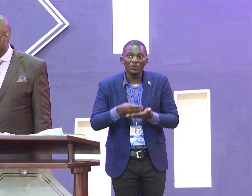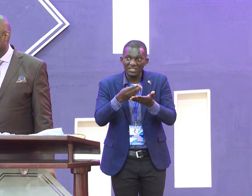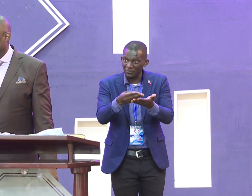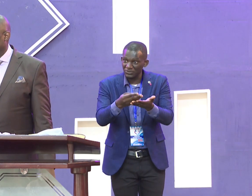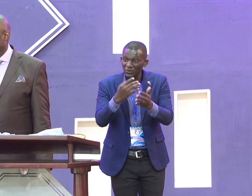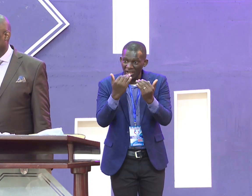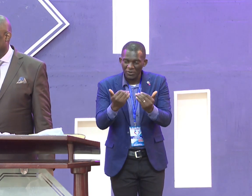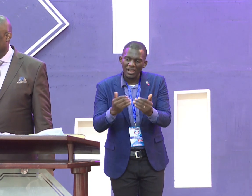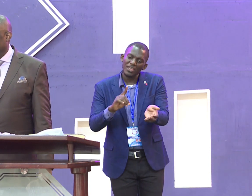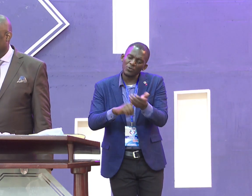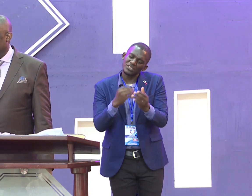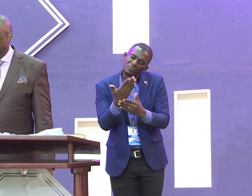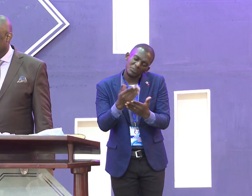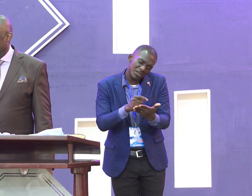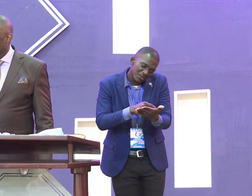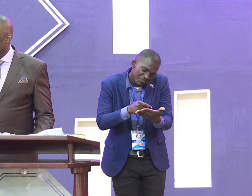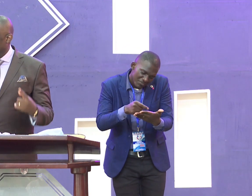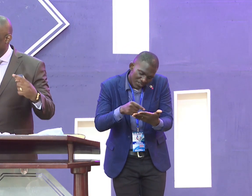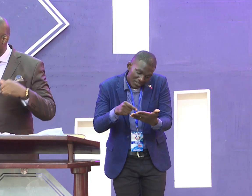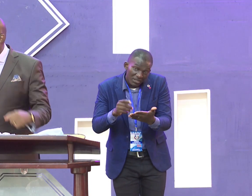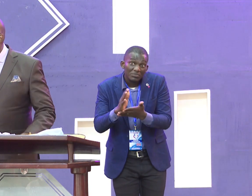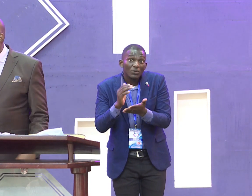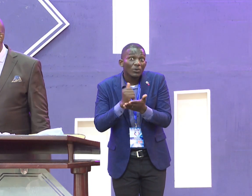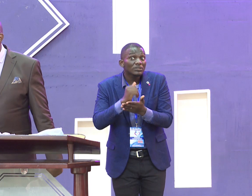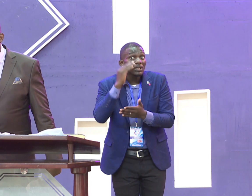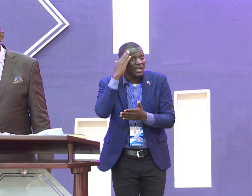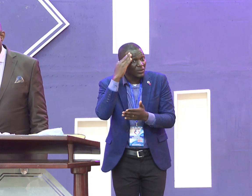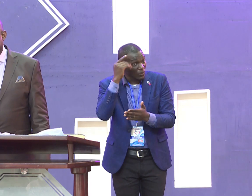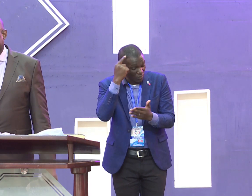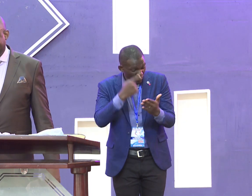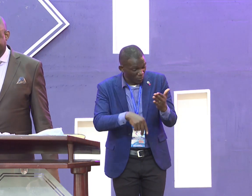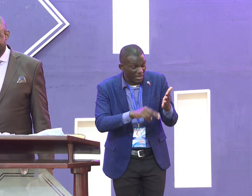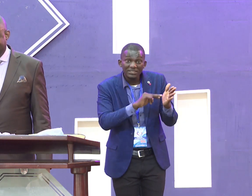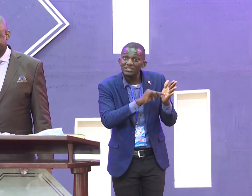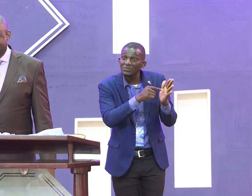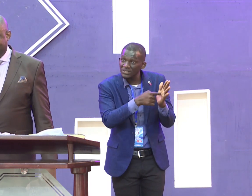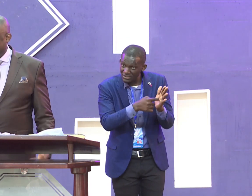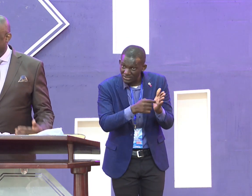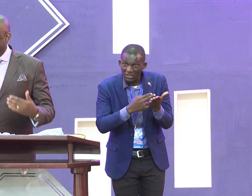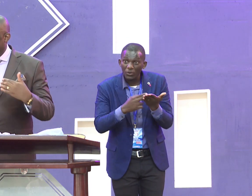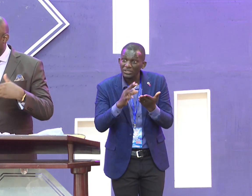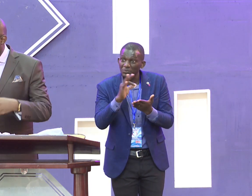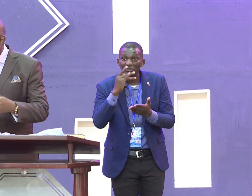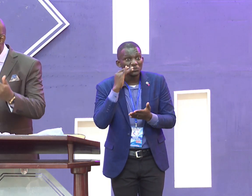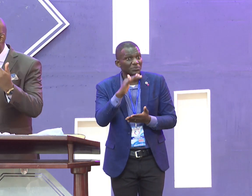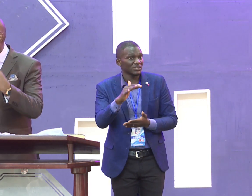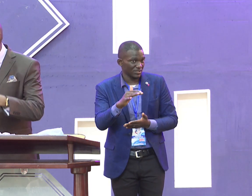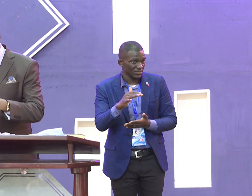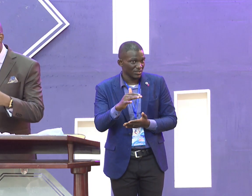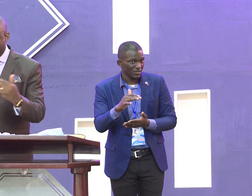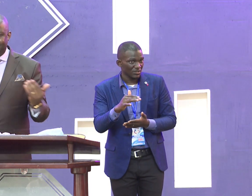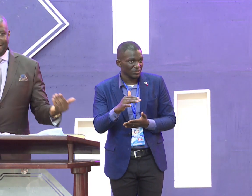I immediately asked for the pledge card and I had to write. Because I know what it means.